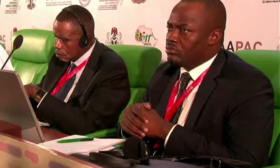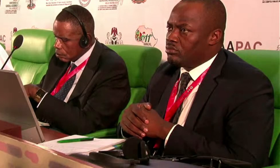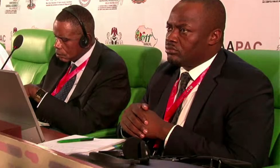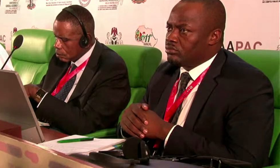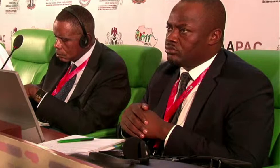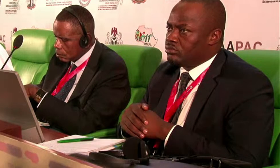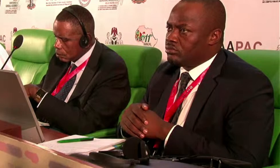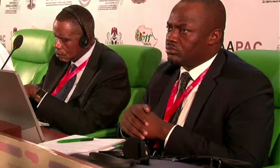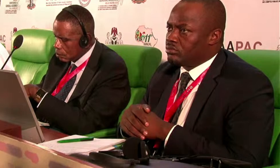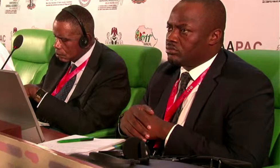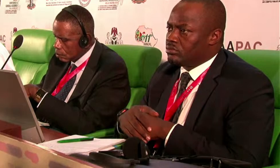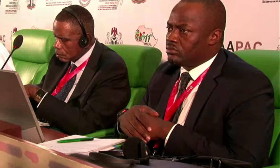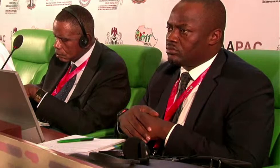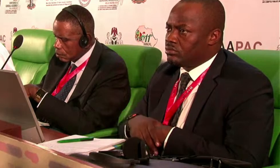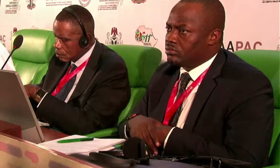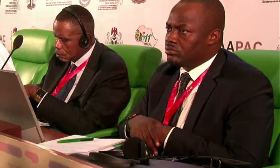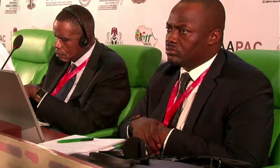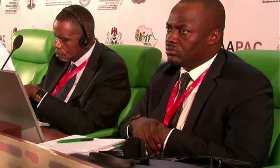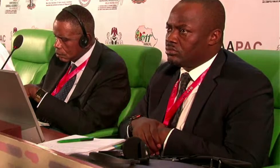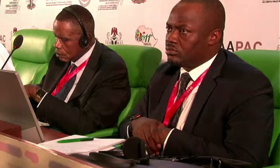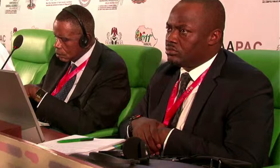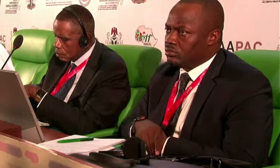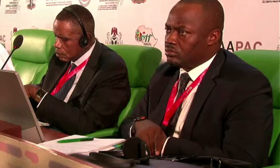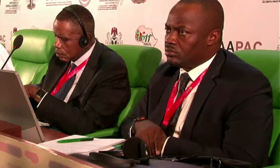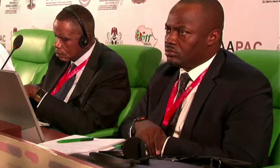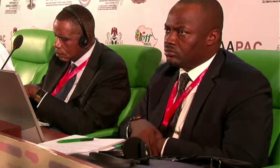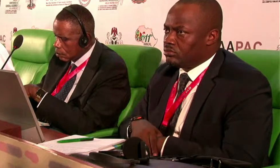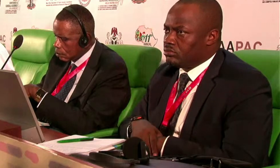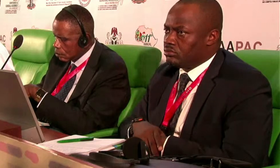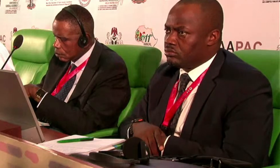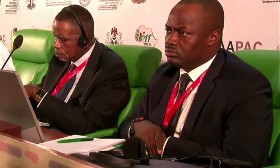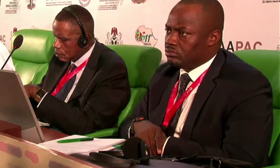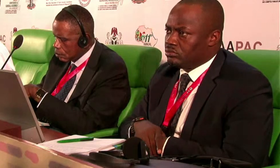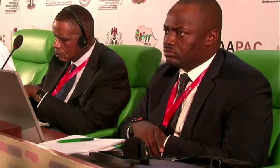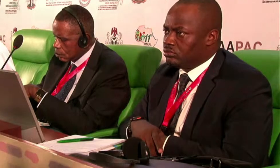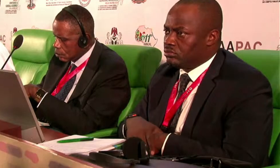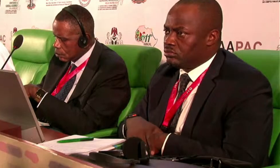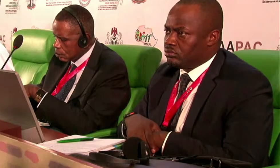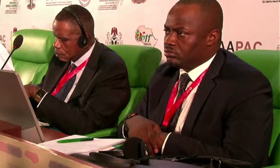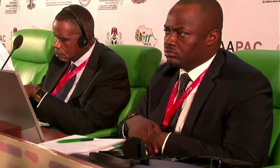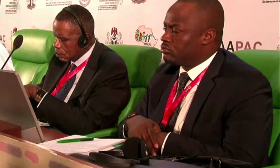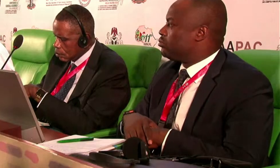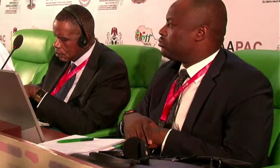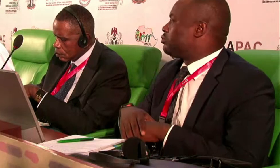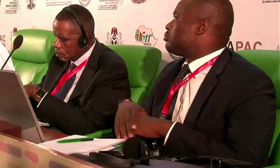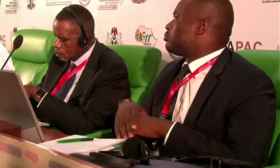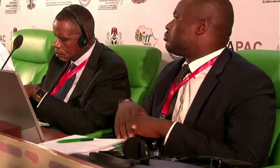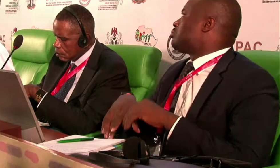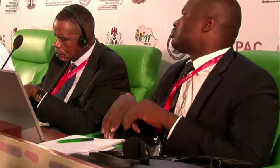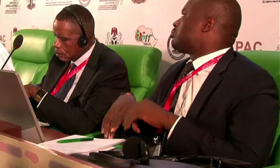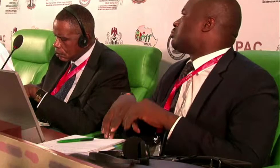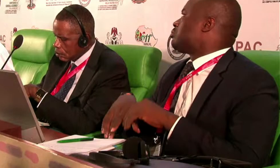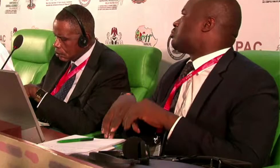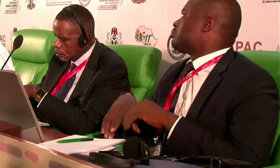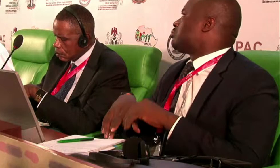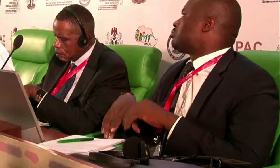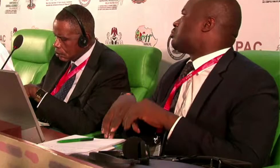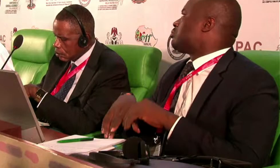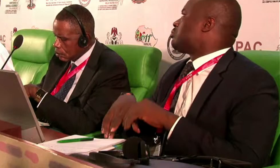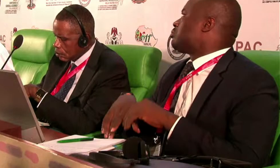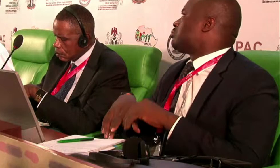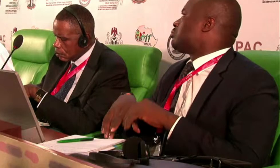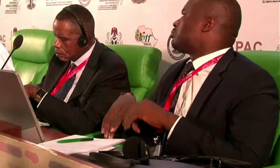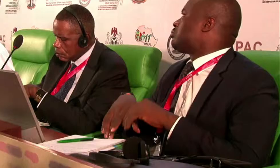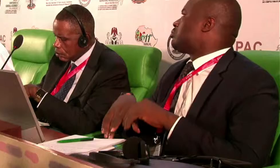any policy, no, just privatize, give to private sector, PPP, borrow money. No, the government must continue